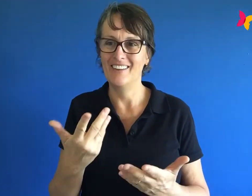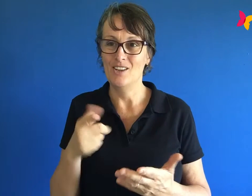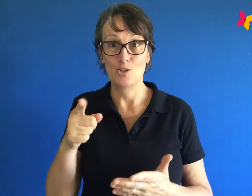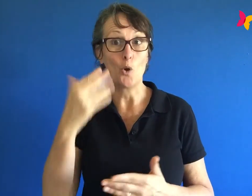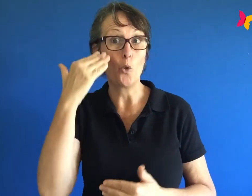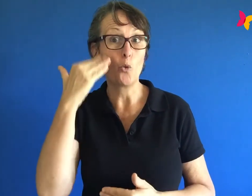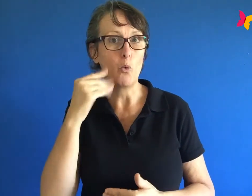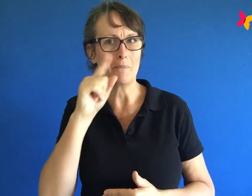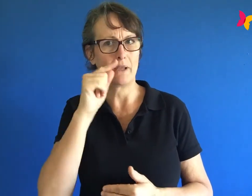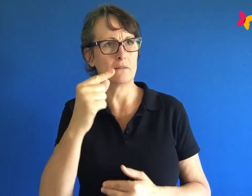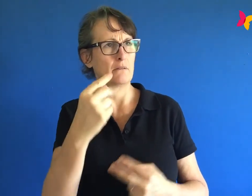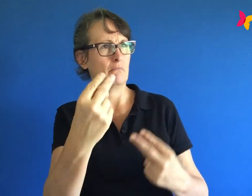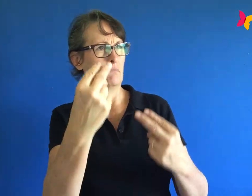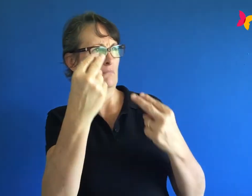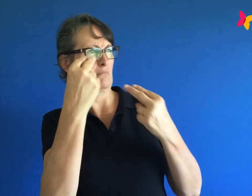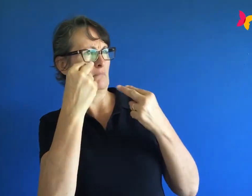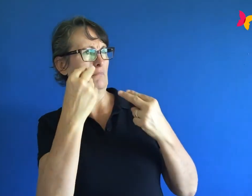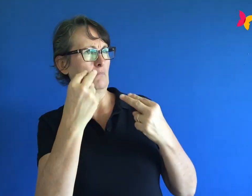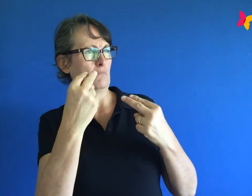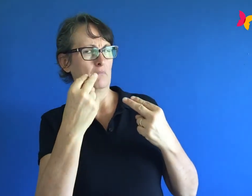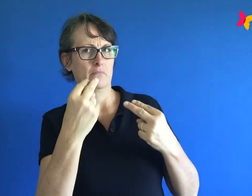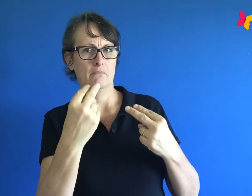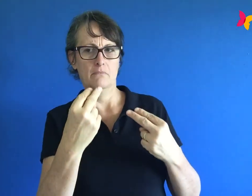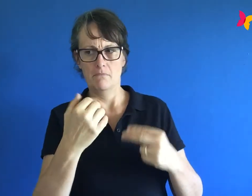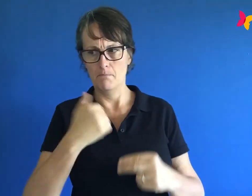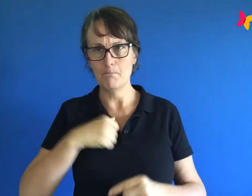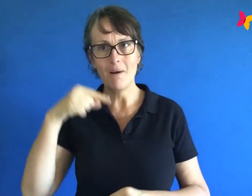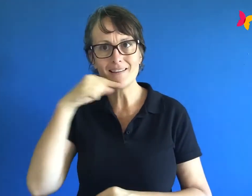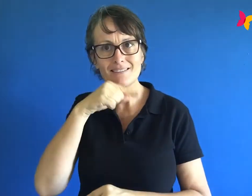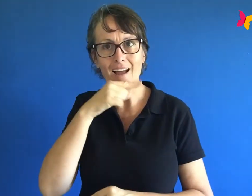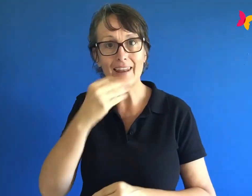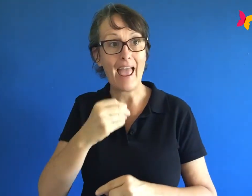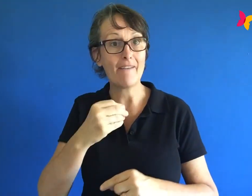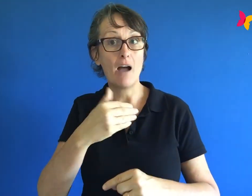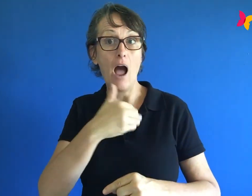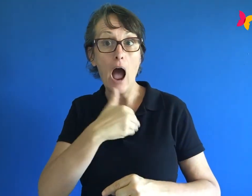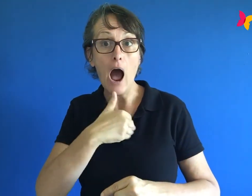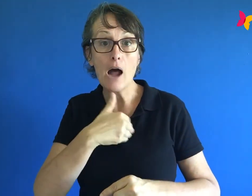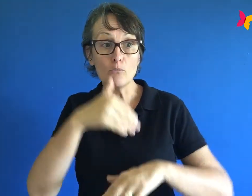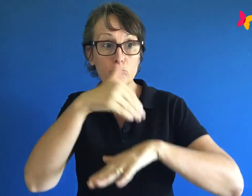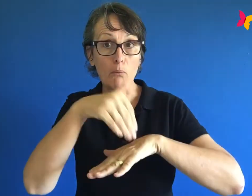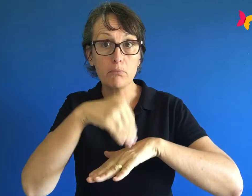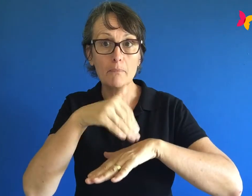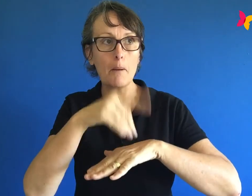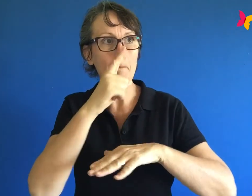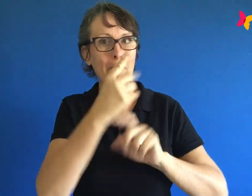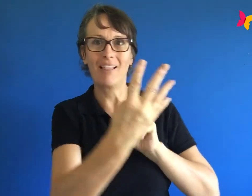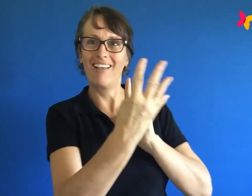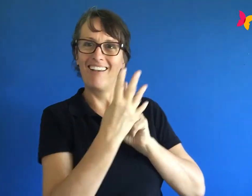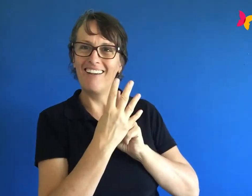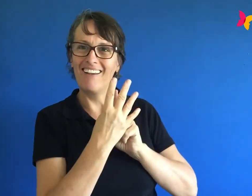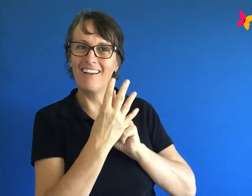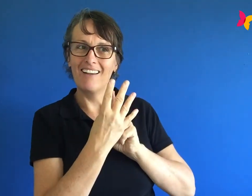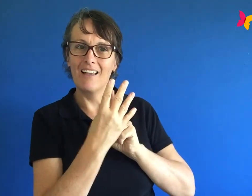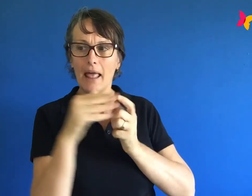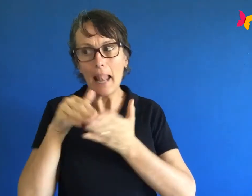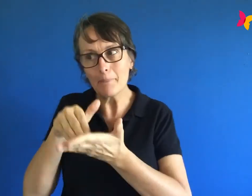of people to a physical condition and mental health conditions. It might be you're not invited to the parties, or, you know, the mums